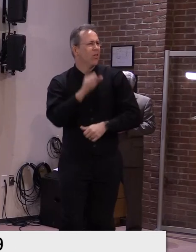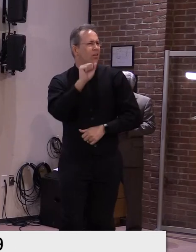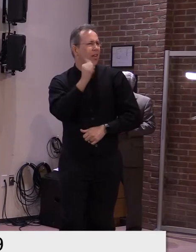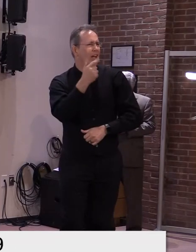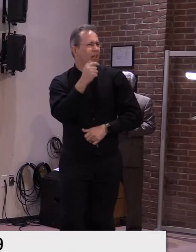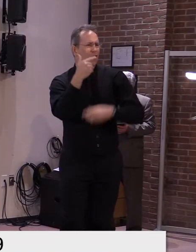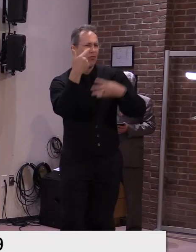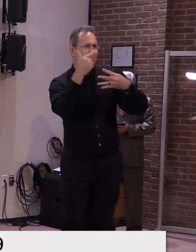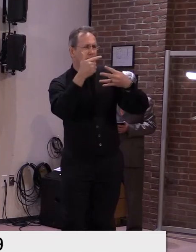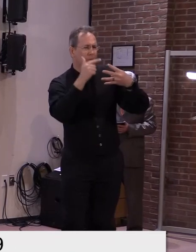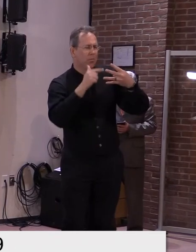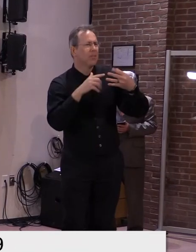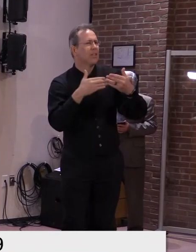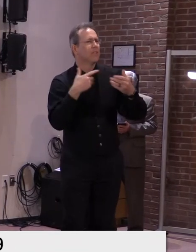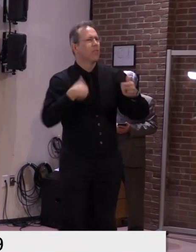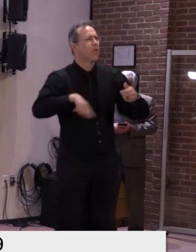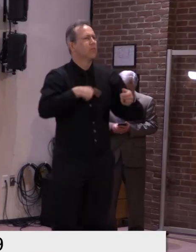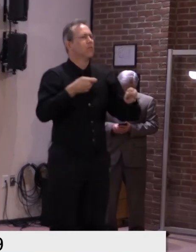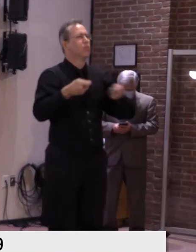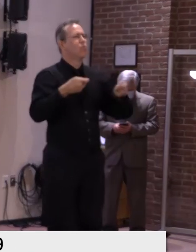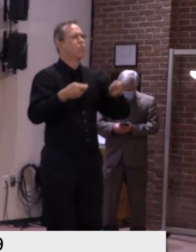For those who have opened it up to